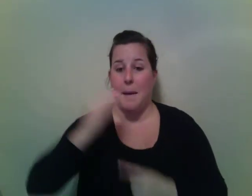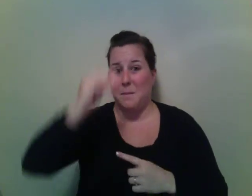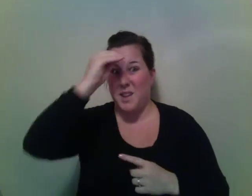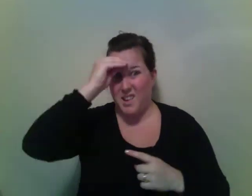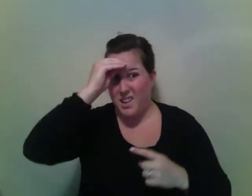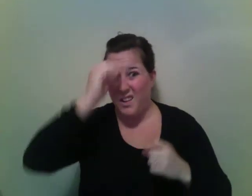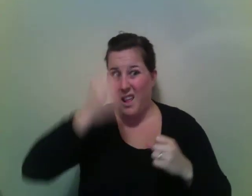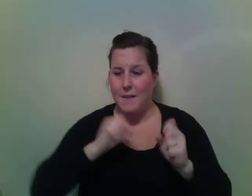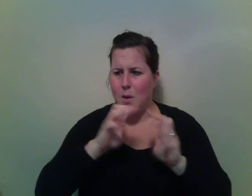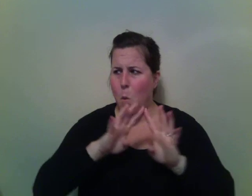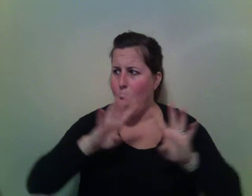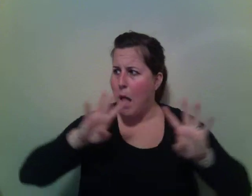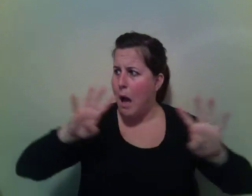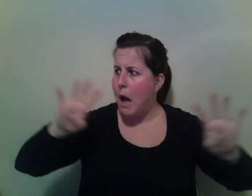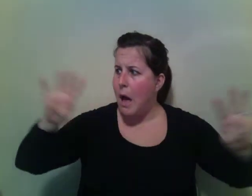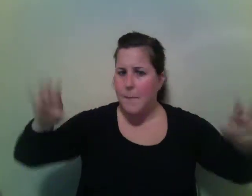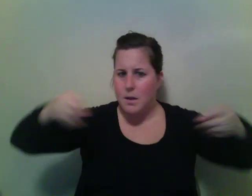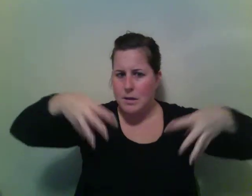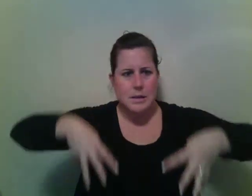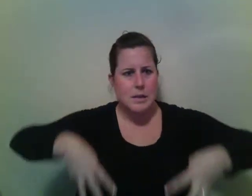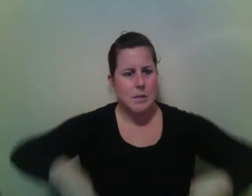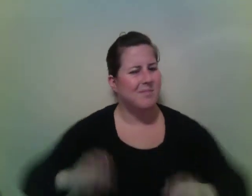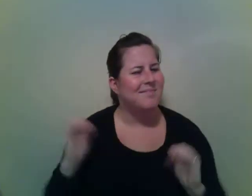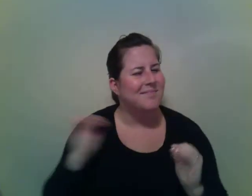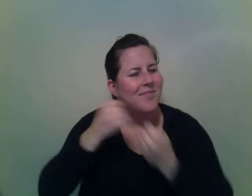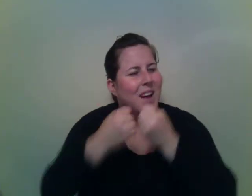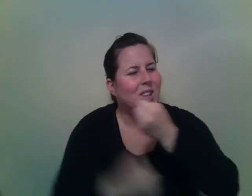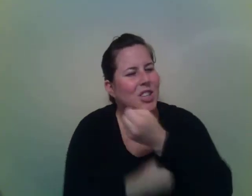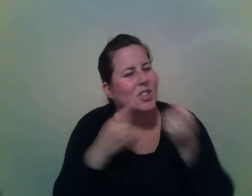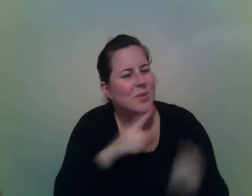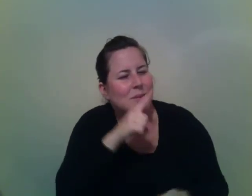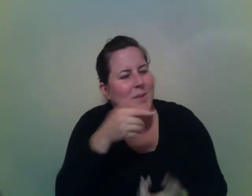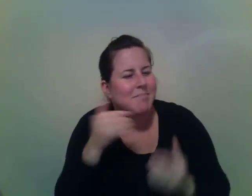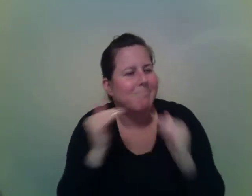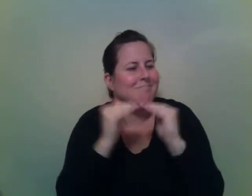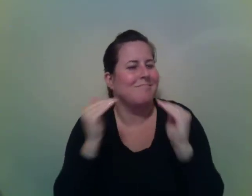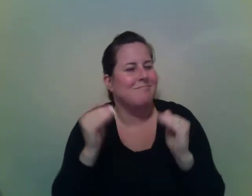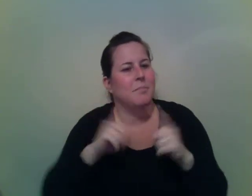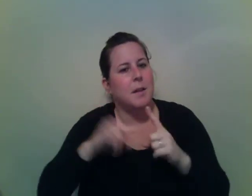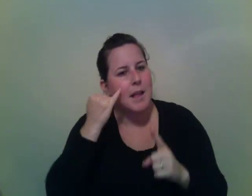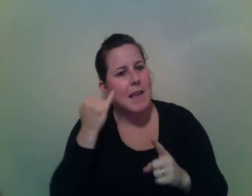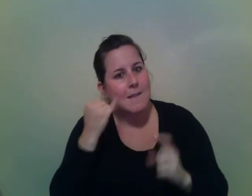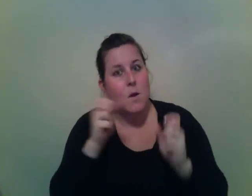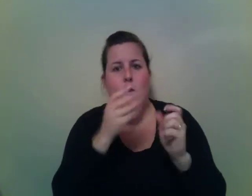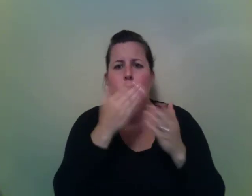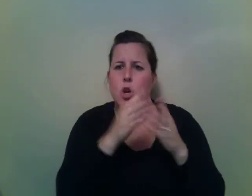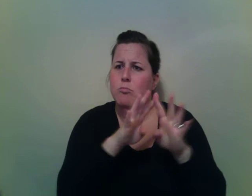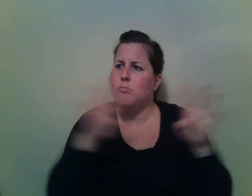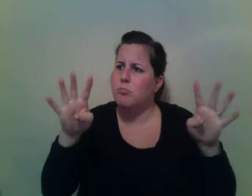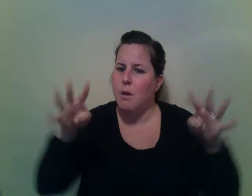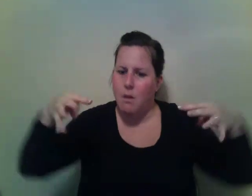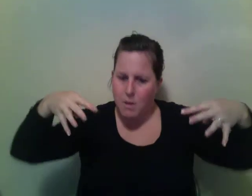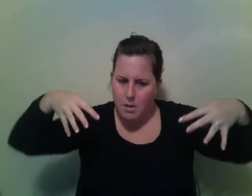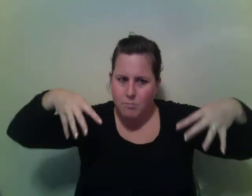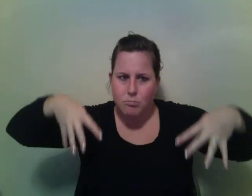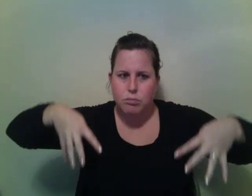doesn't build that solid foundation like it does if you're building a good width base and you're growing deep. I think